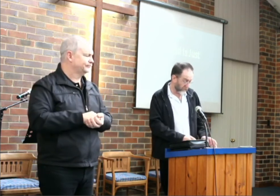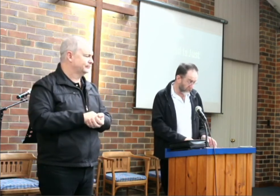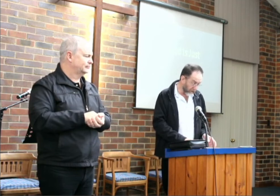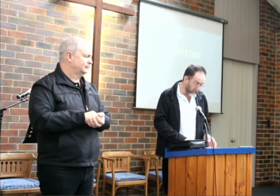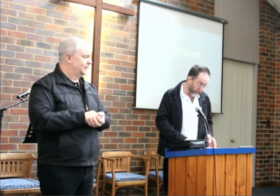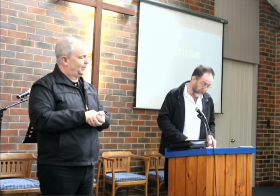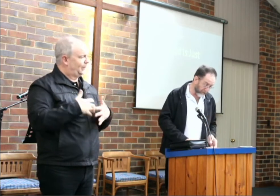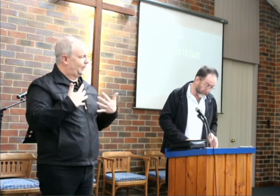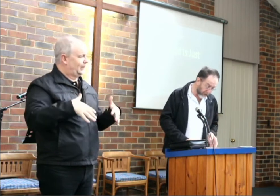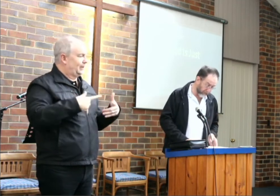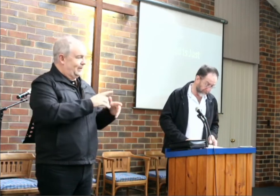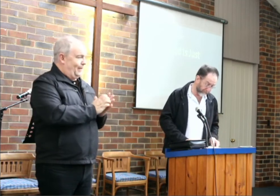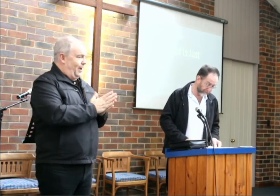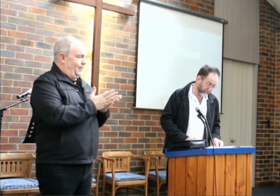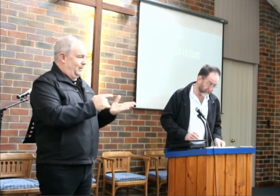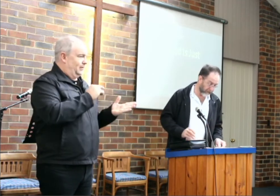It's all in the Bible. So,